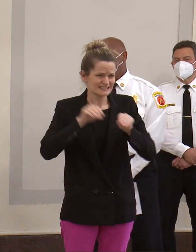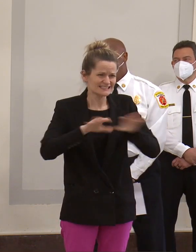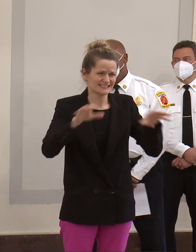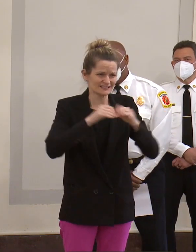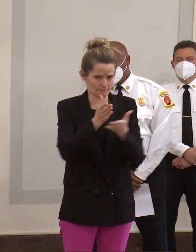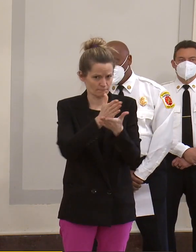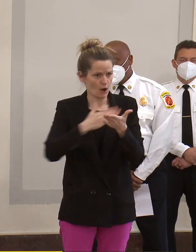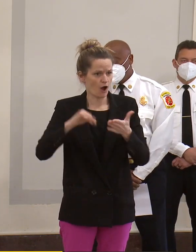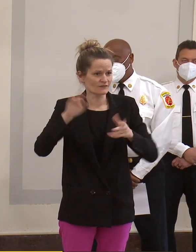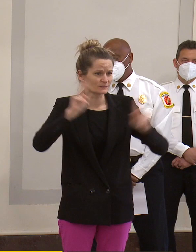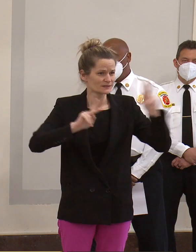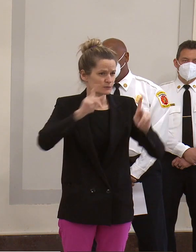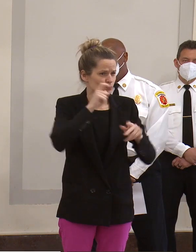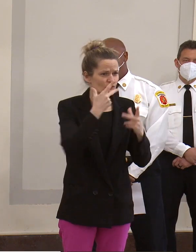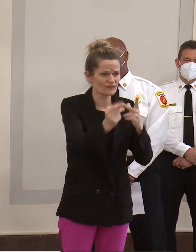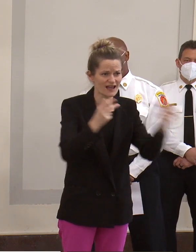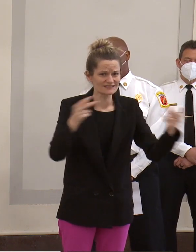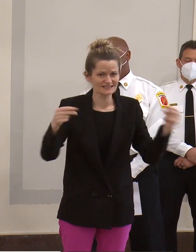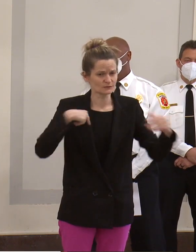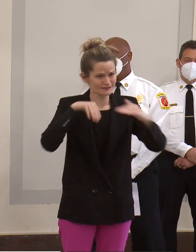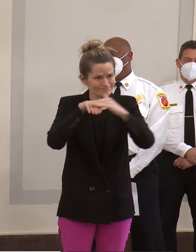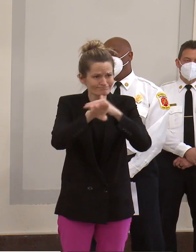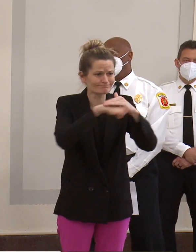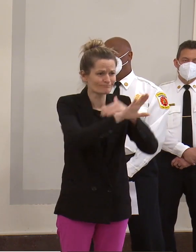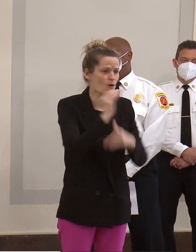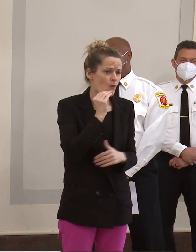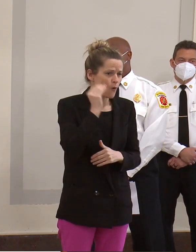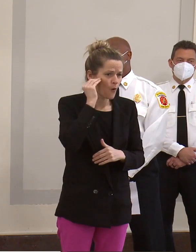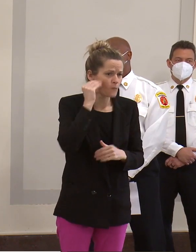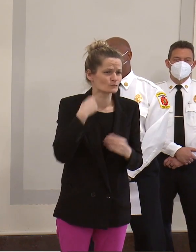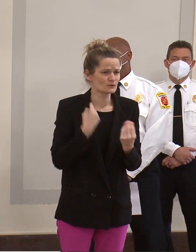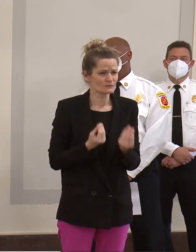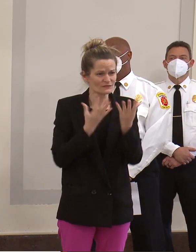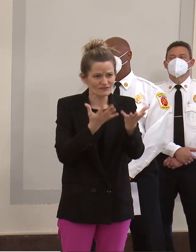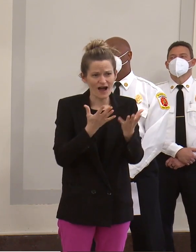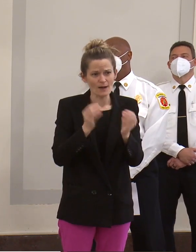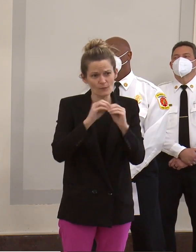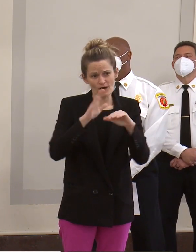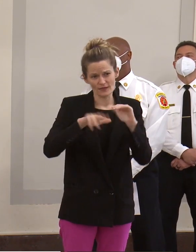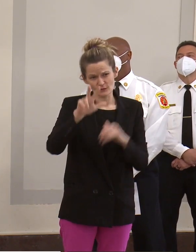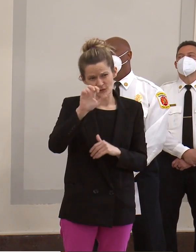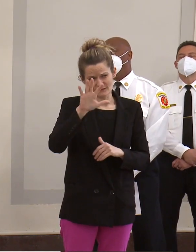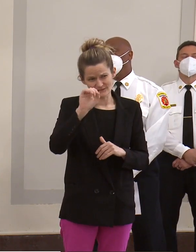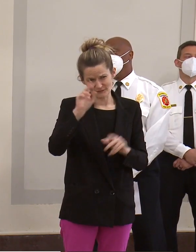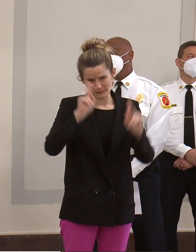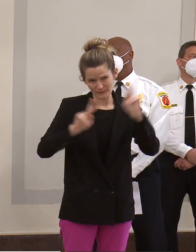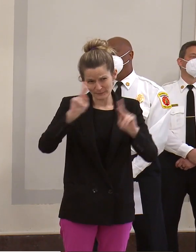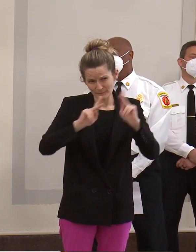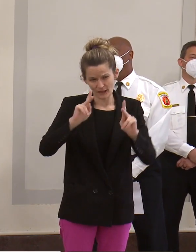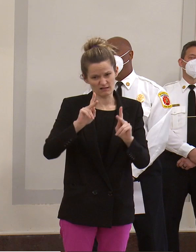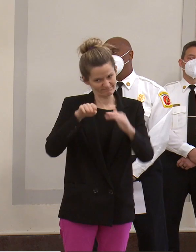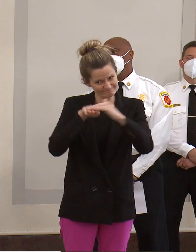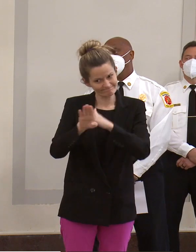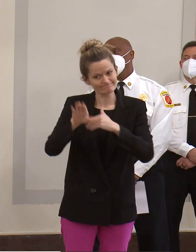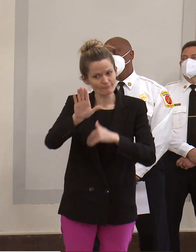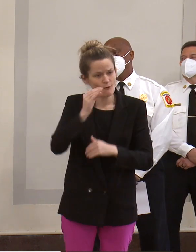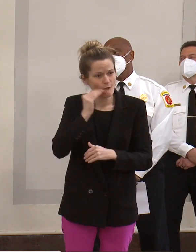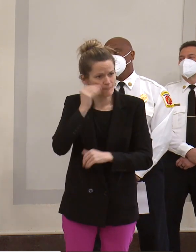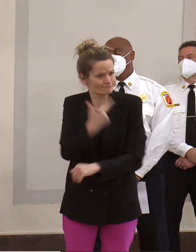We have vaccinated more than 350 people through in-home vaccination. As a reminder, you can